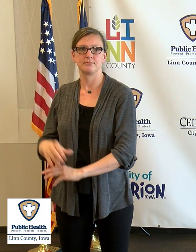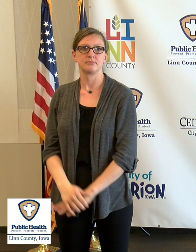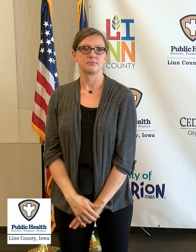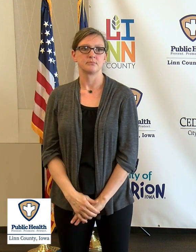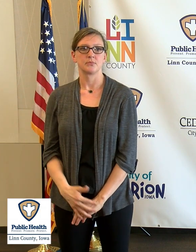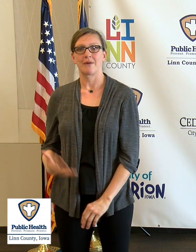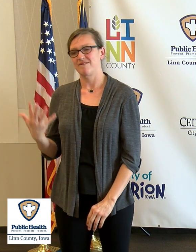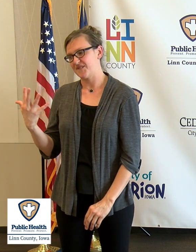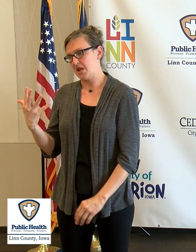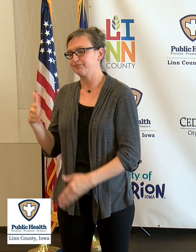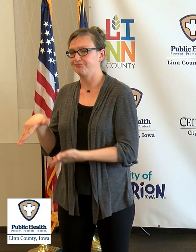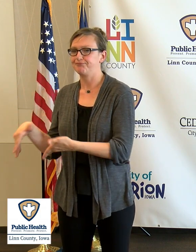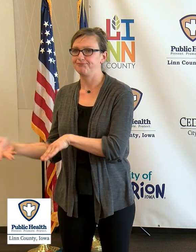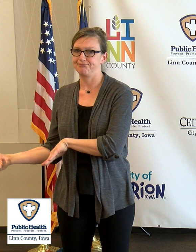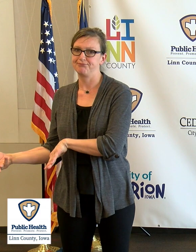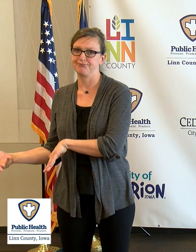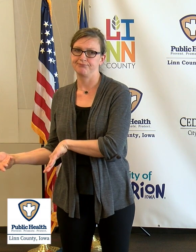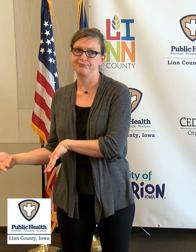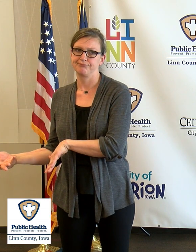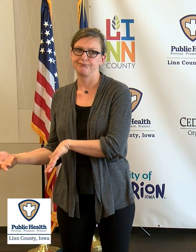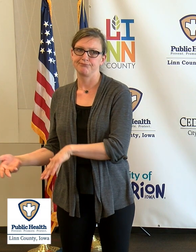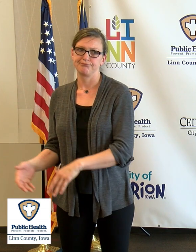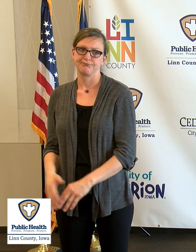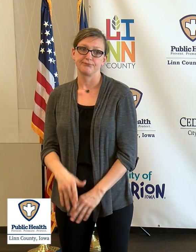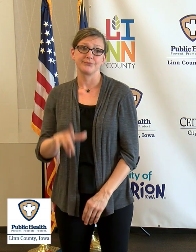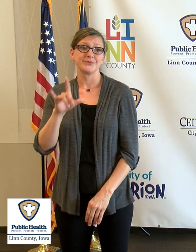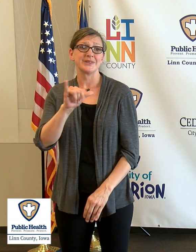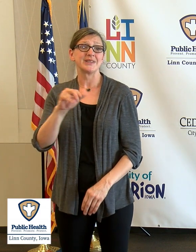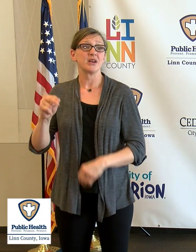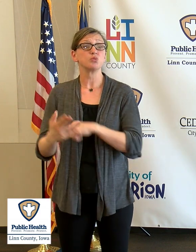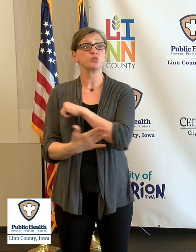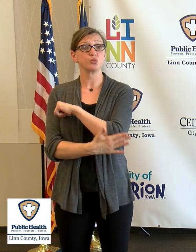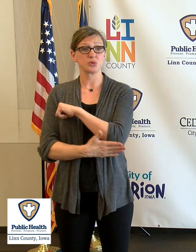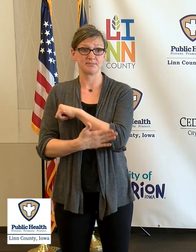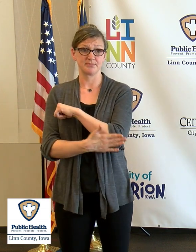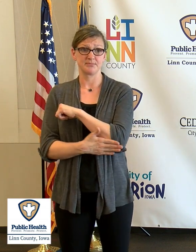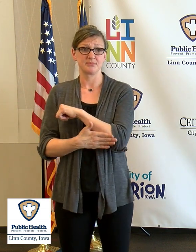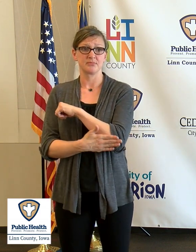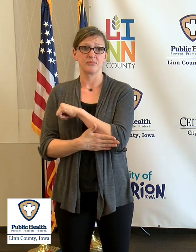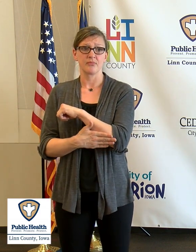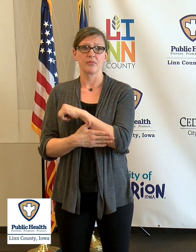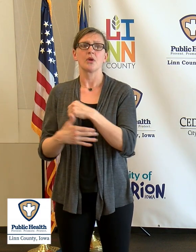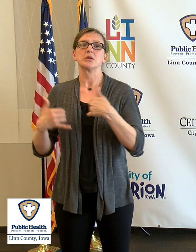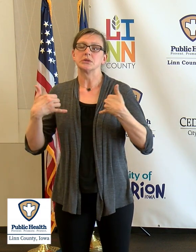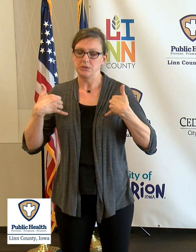Linn County Public Health continues to be in daily communication with all of these facilities.